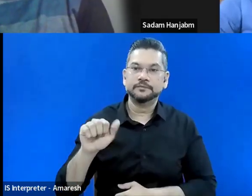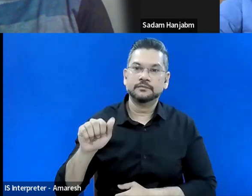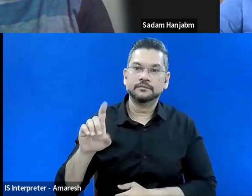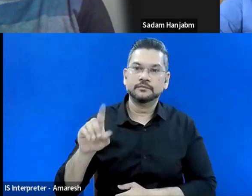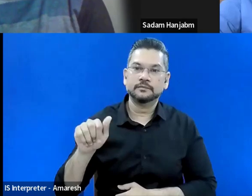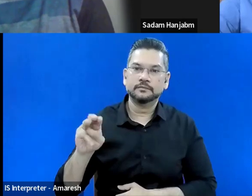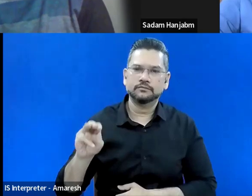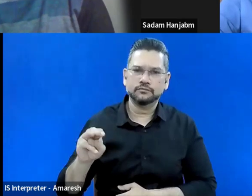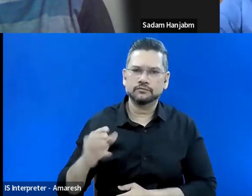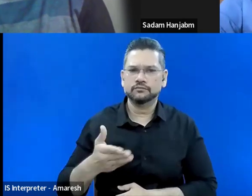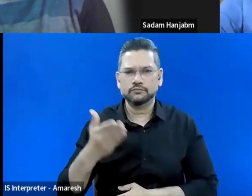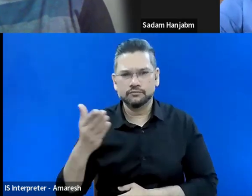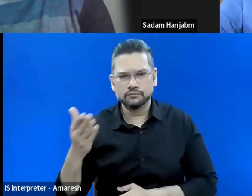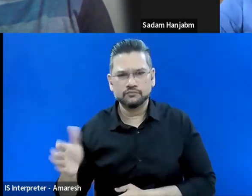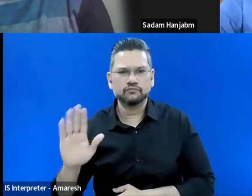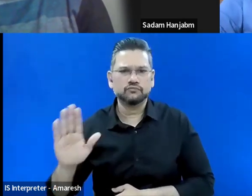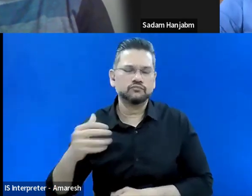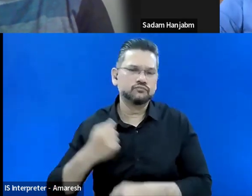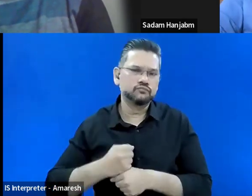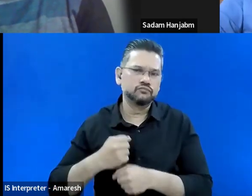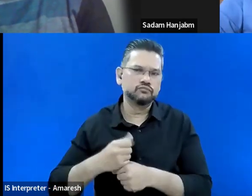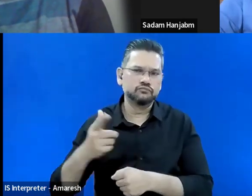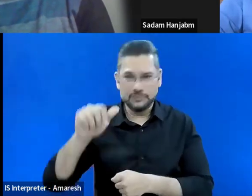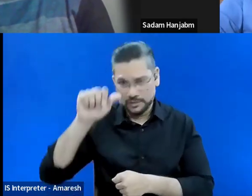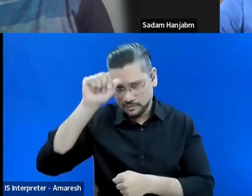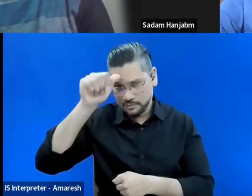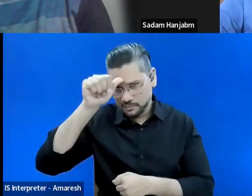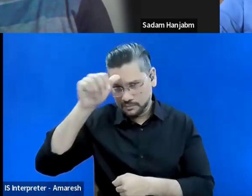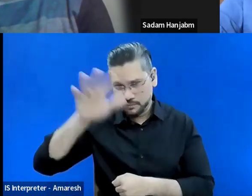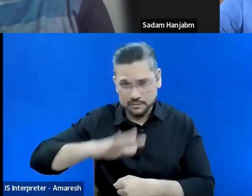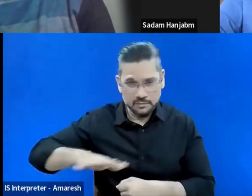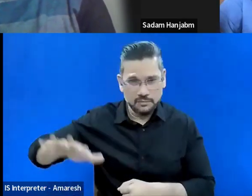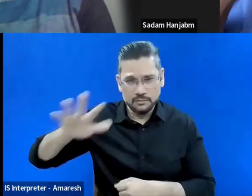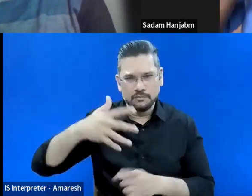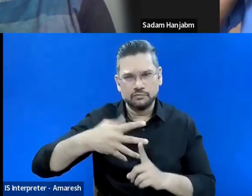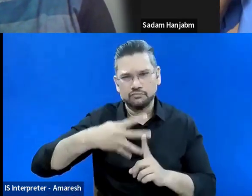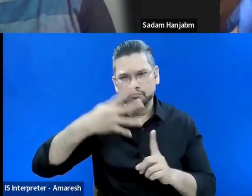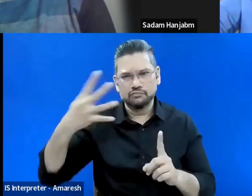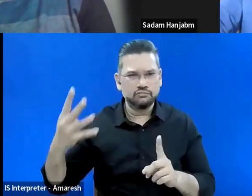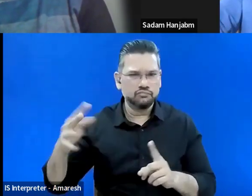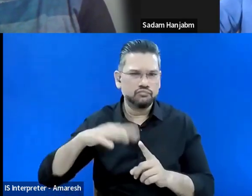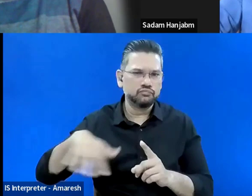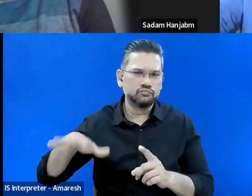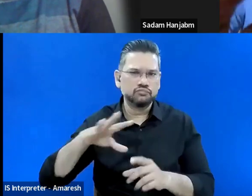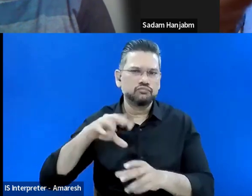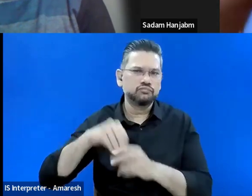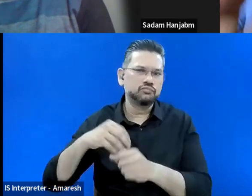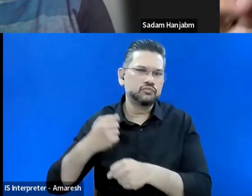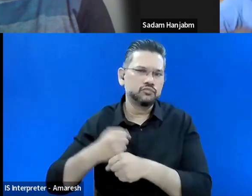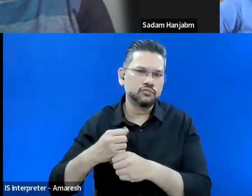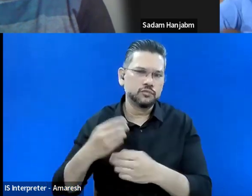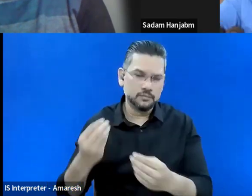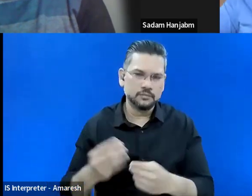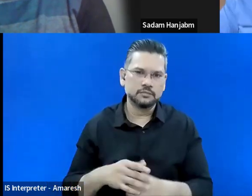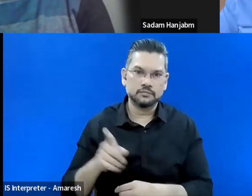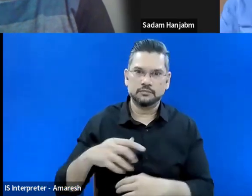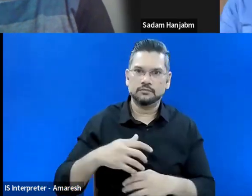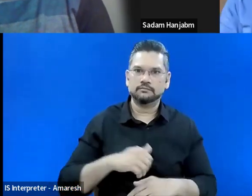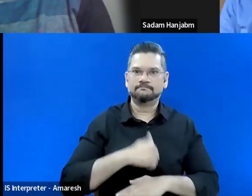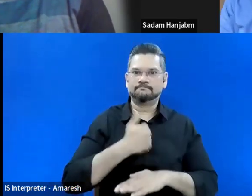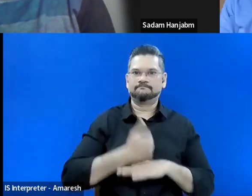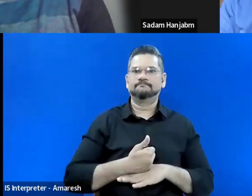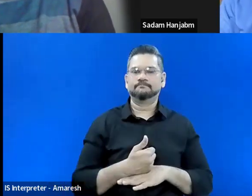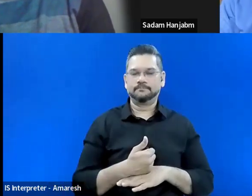share with us about his work in India with the LGBTQI community. Saddam is the founder of Why